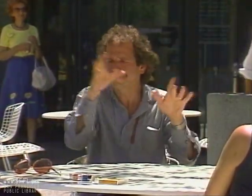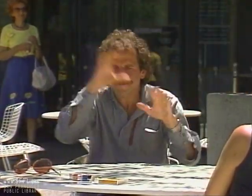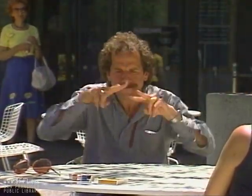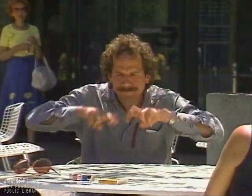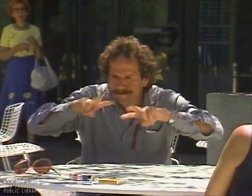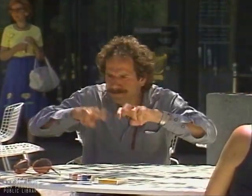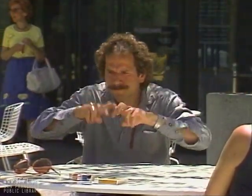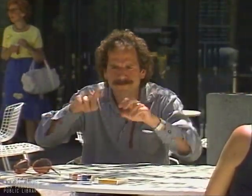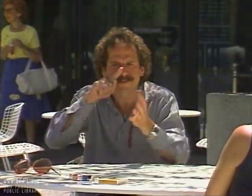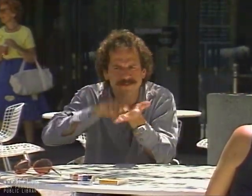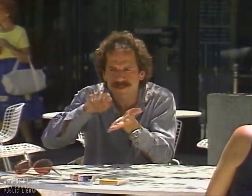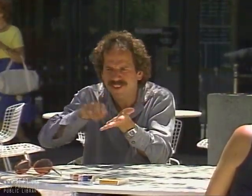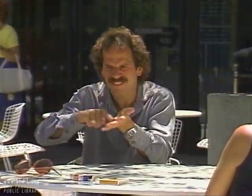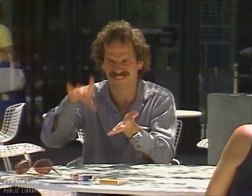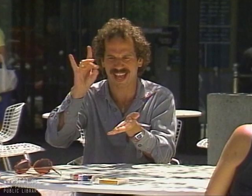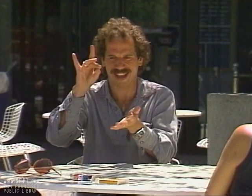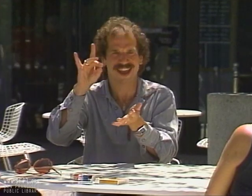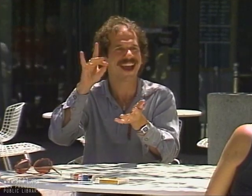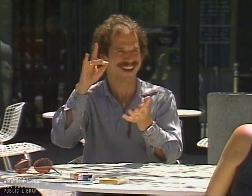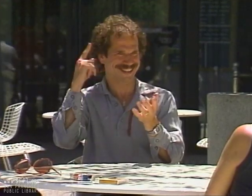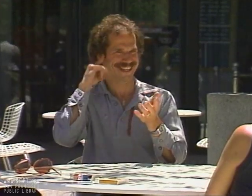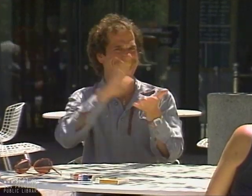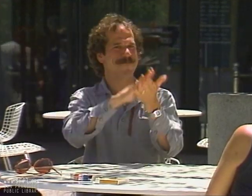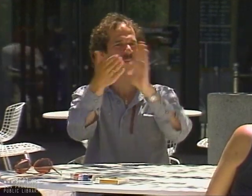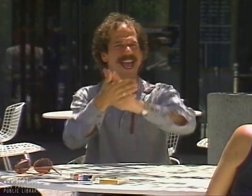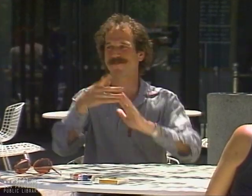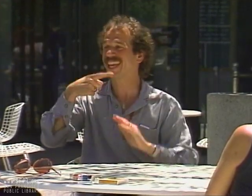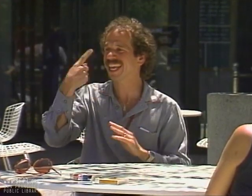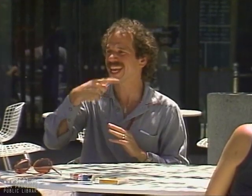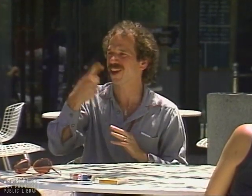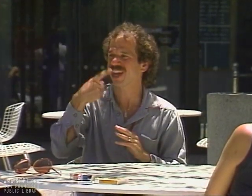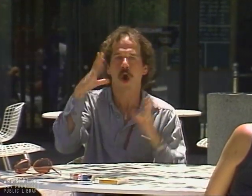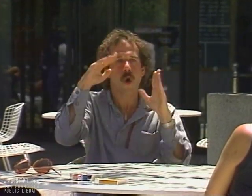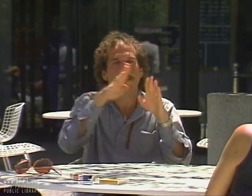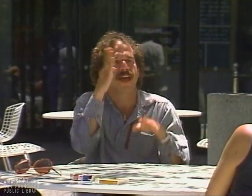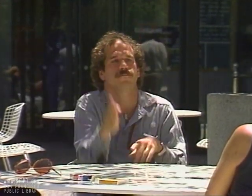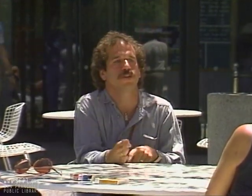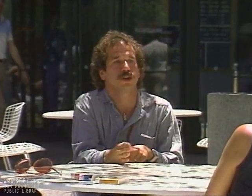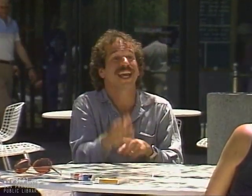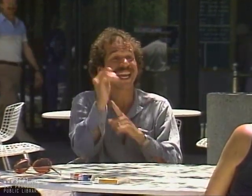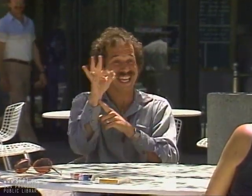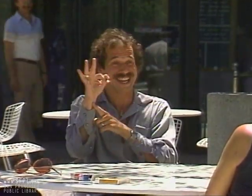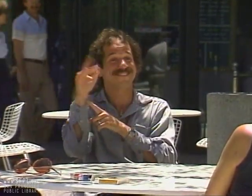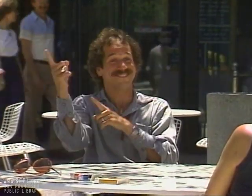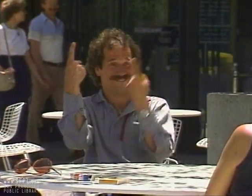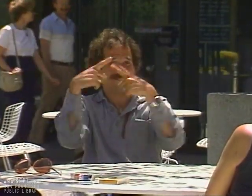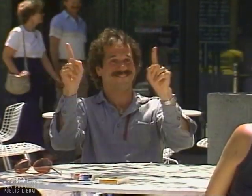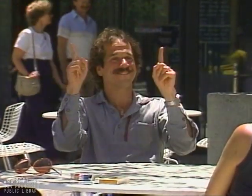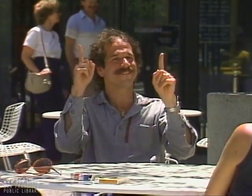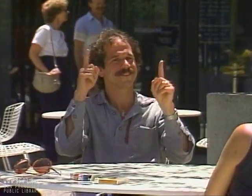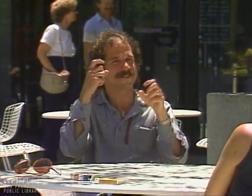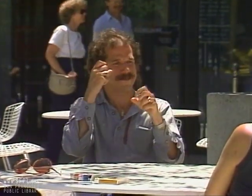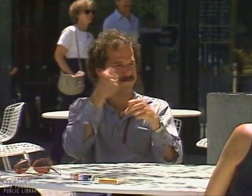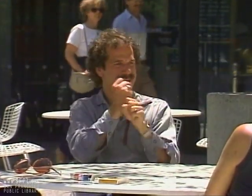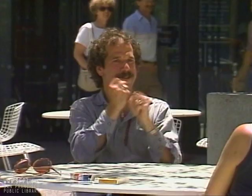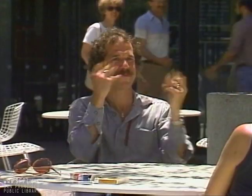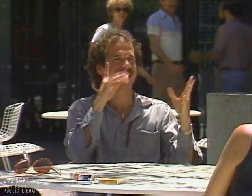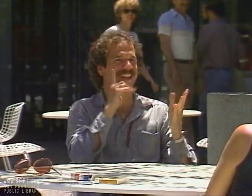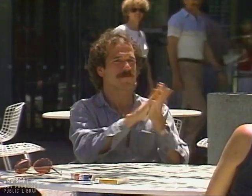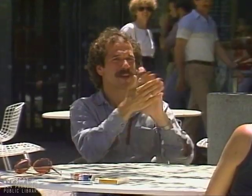all those poor deaf people, how awful, and find a way to make us hearing. I hope that never